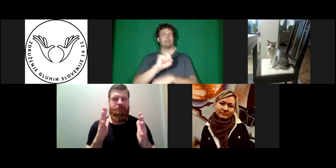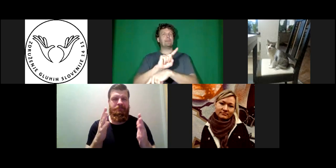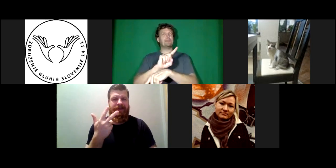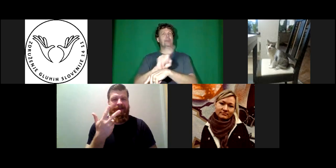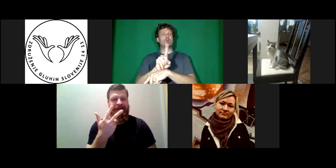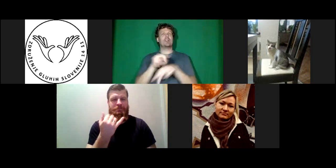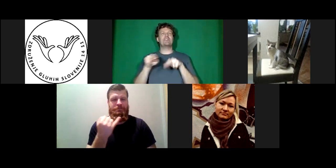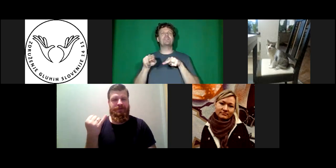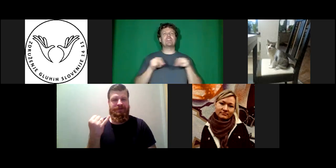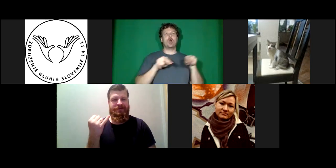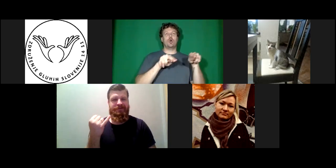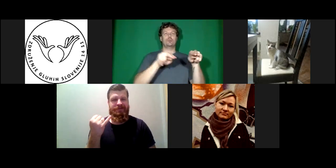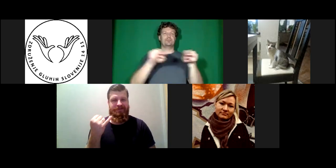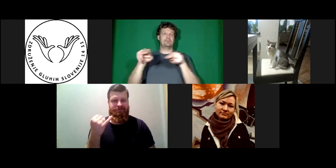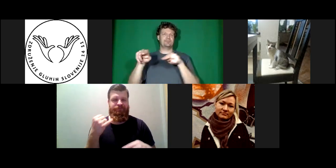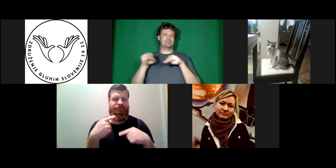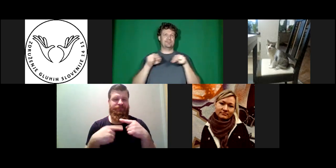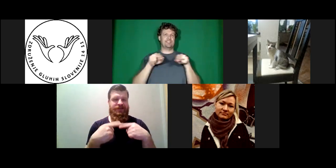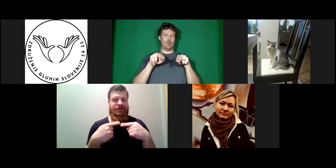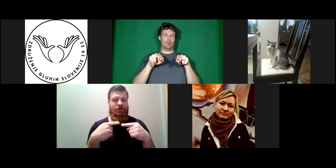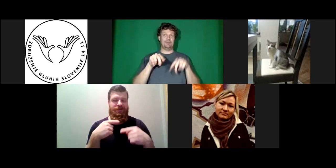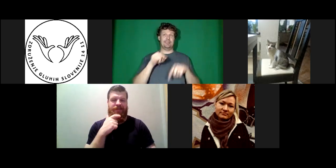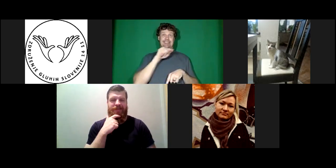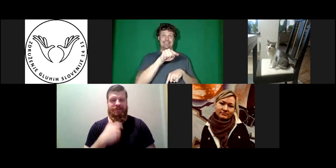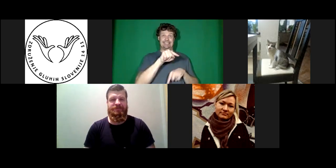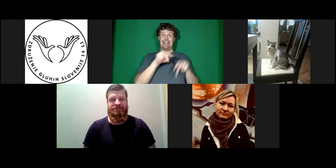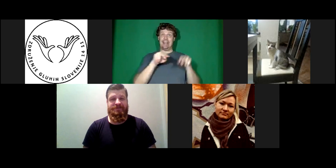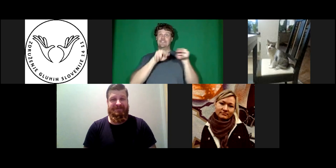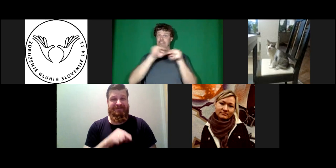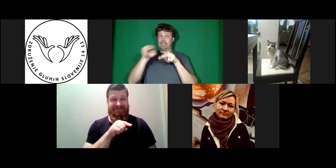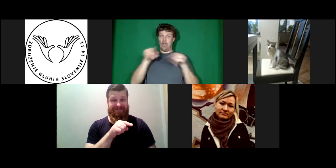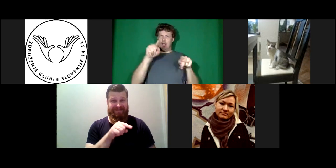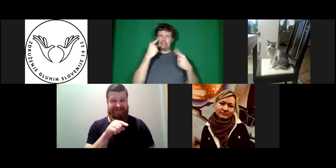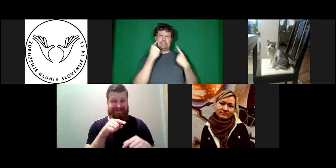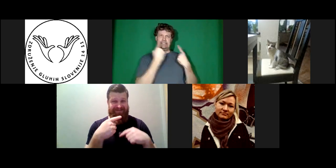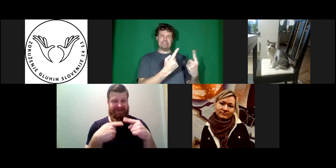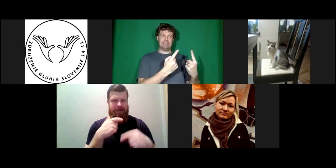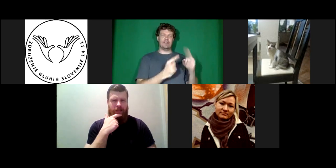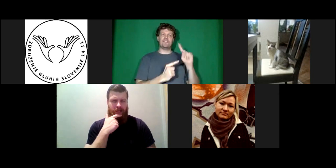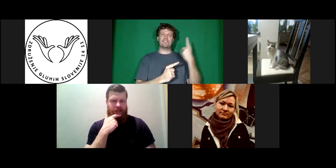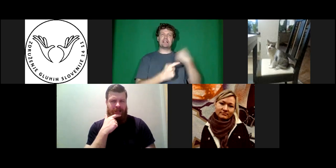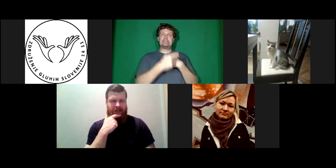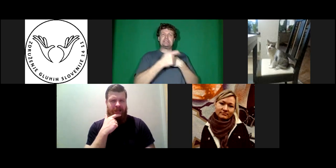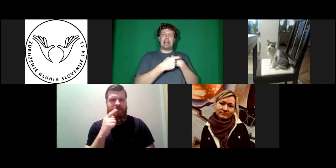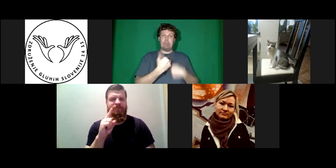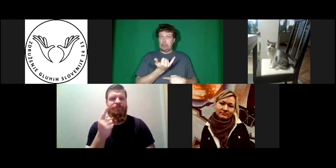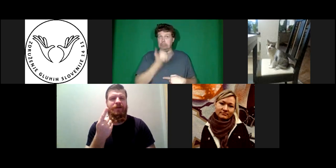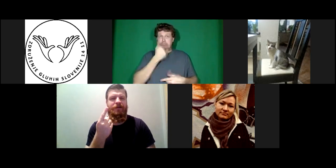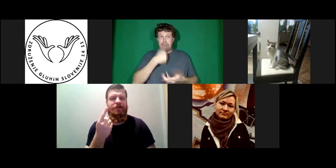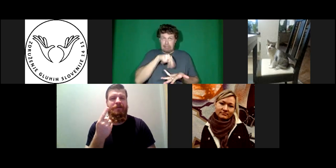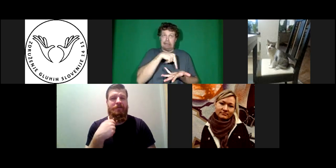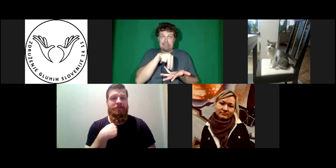come closer to each other. What I want to show you now is a 2-3 minute video.